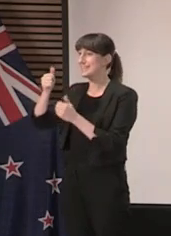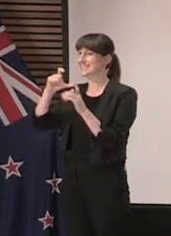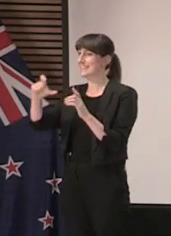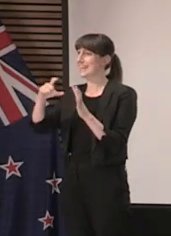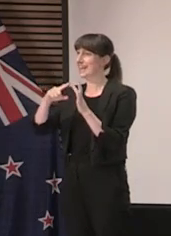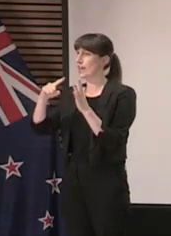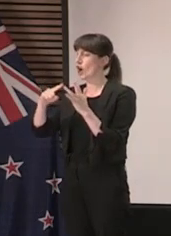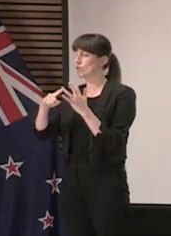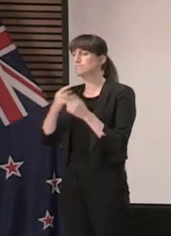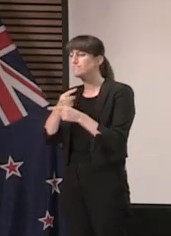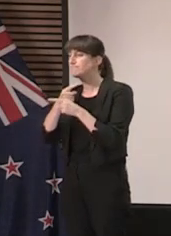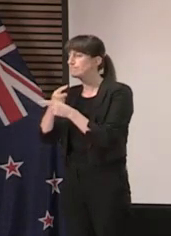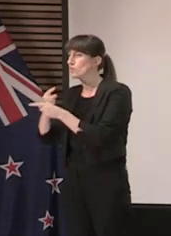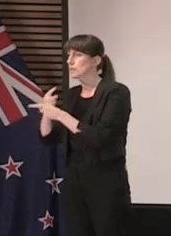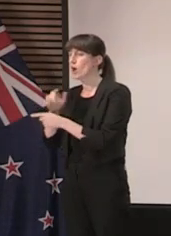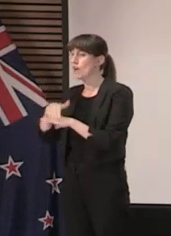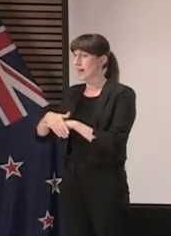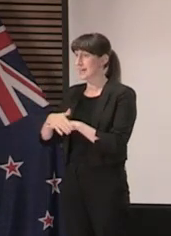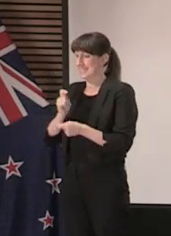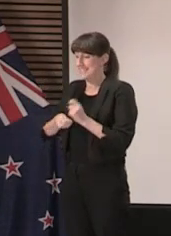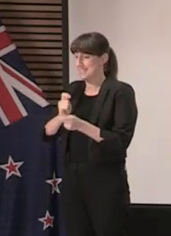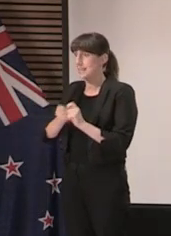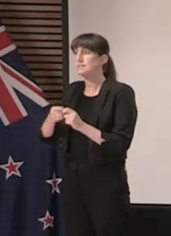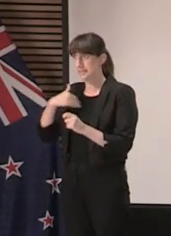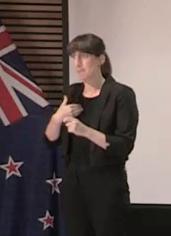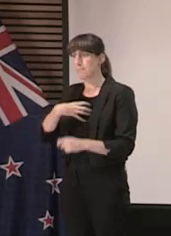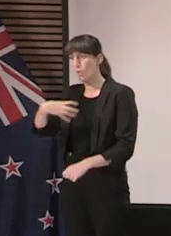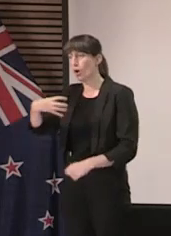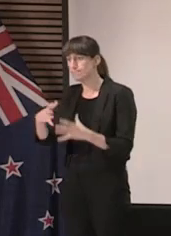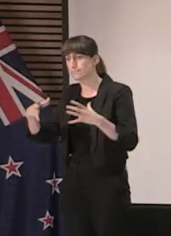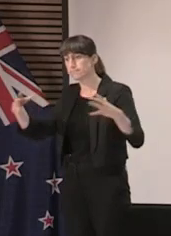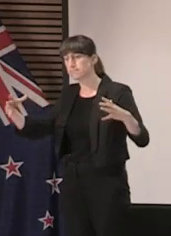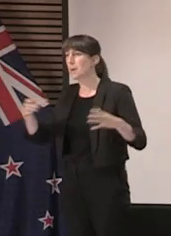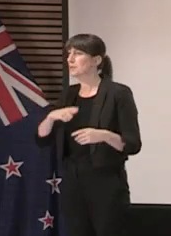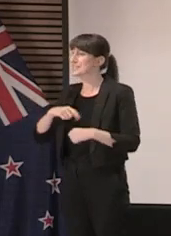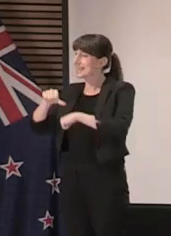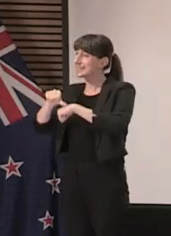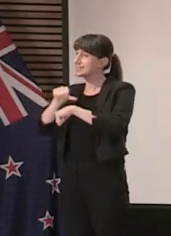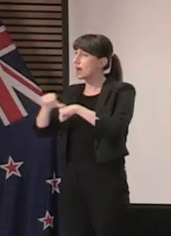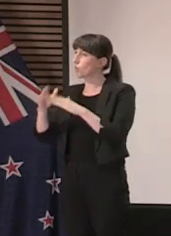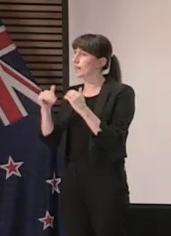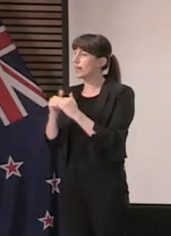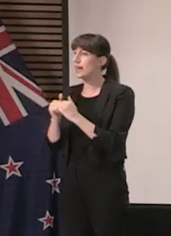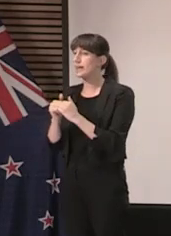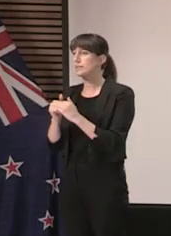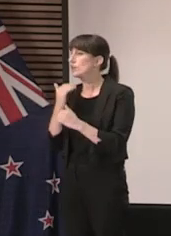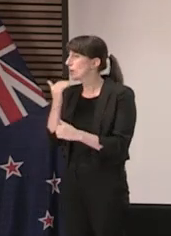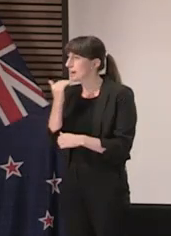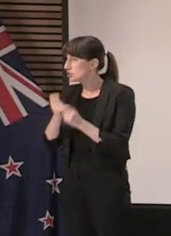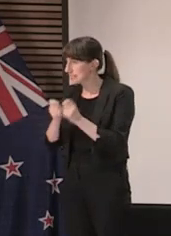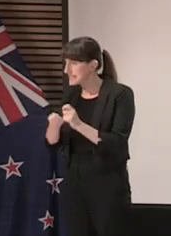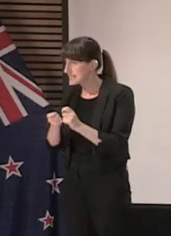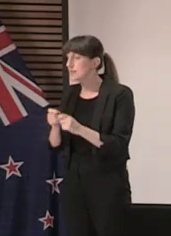need for us to increase testing following the Easter break. They're all very aware of this and are actively working with their